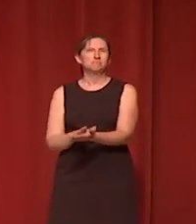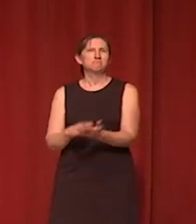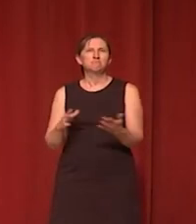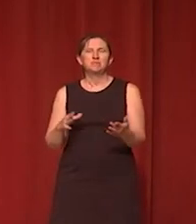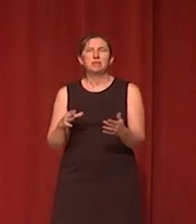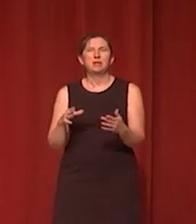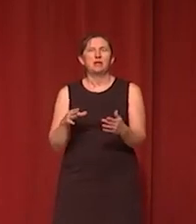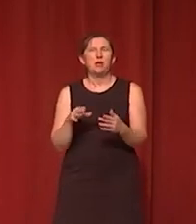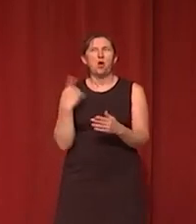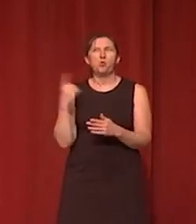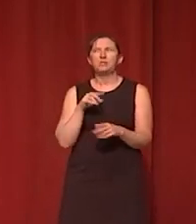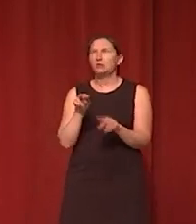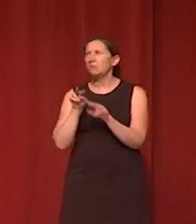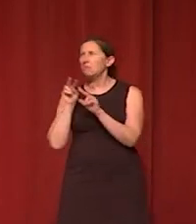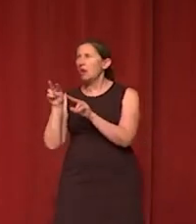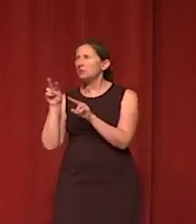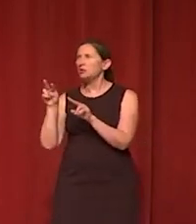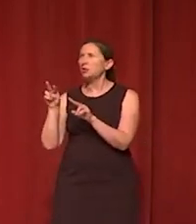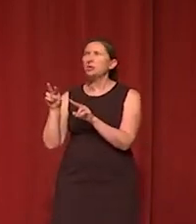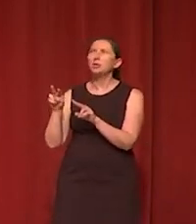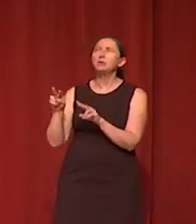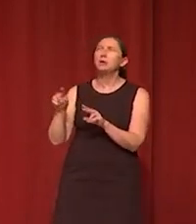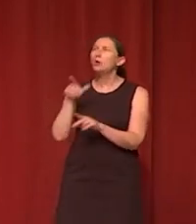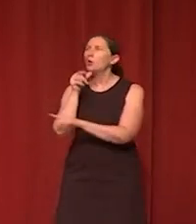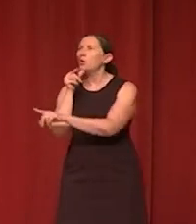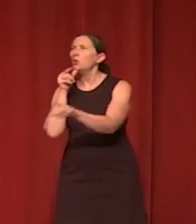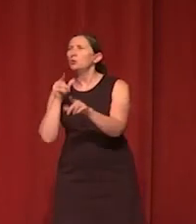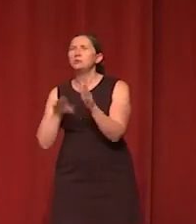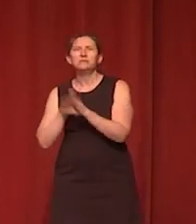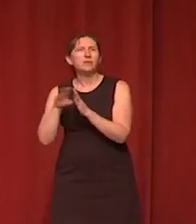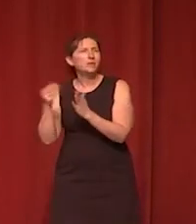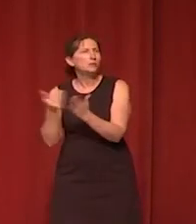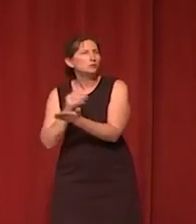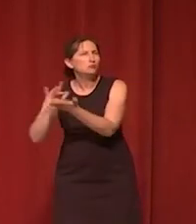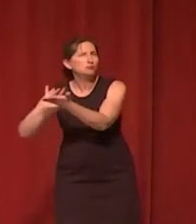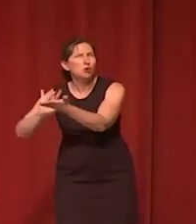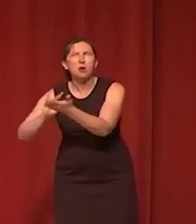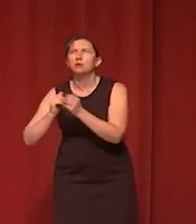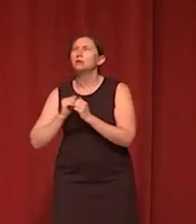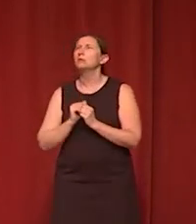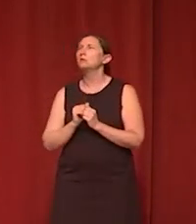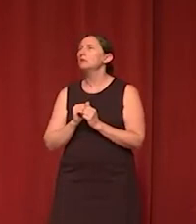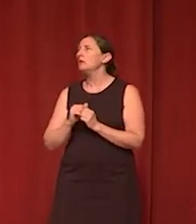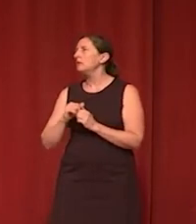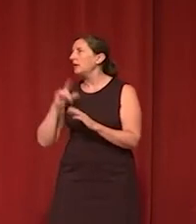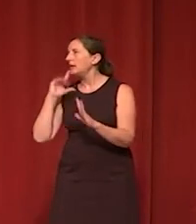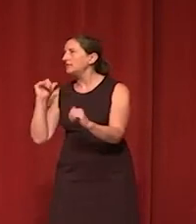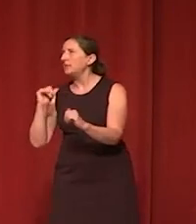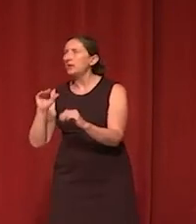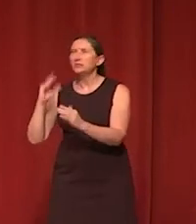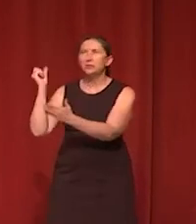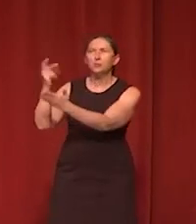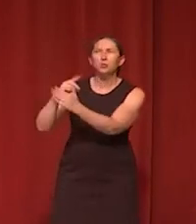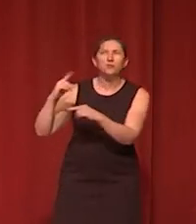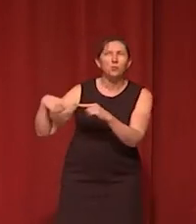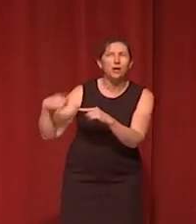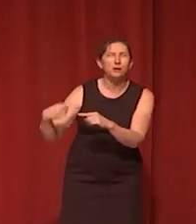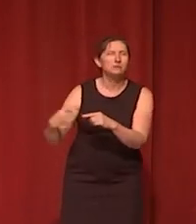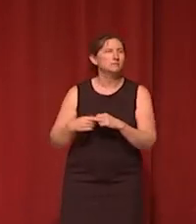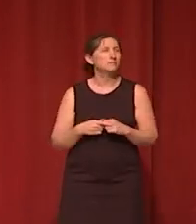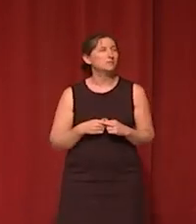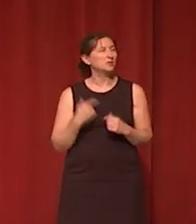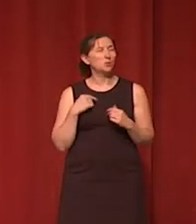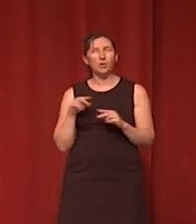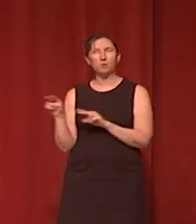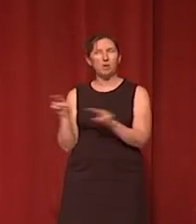new drugs in the pipeline, anticipated approval dates, And as part of that monitoring, we do like to start